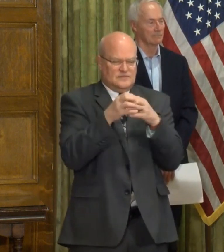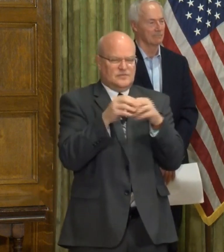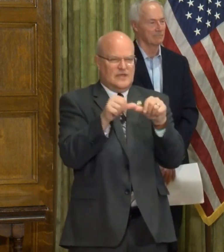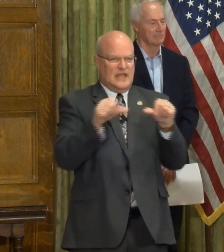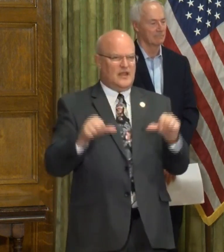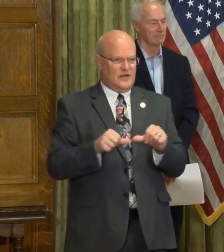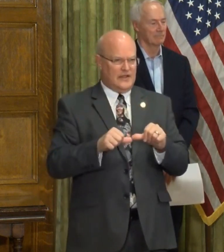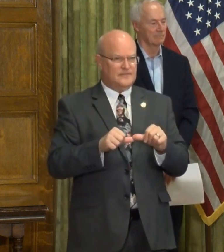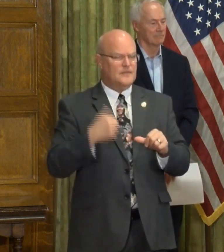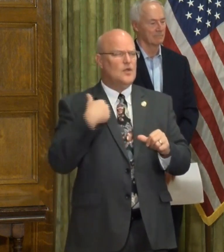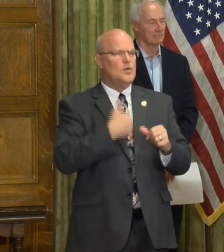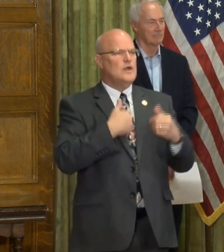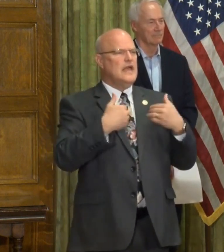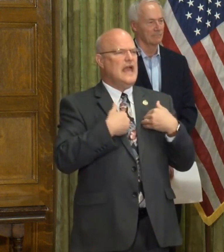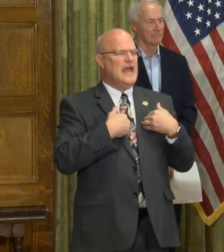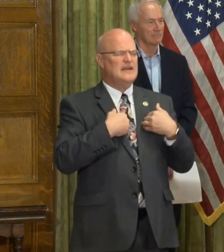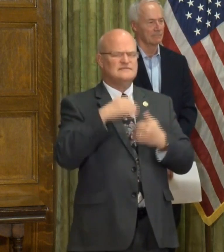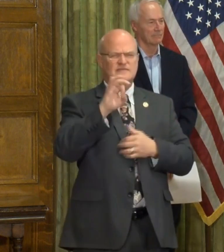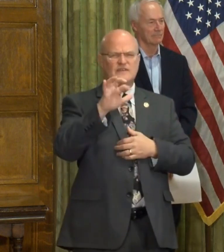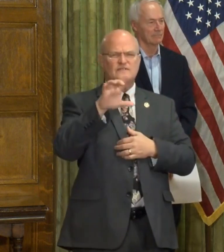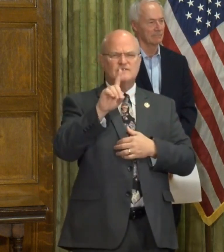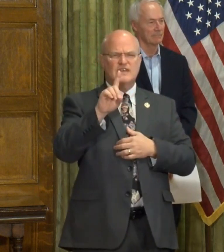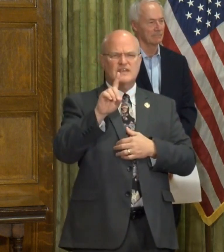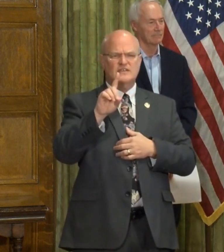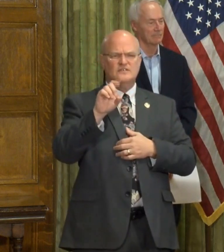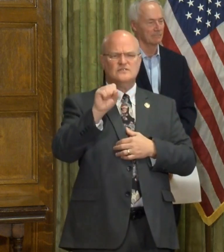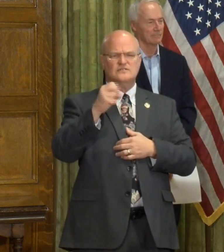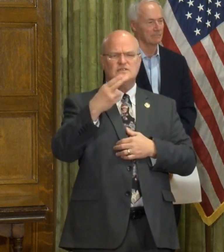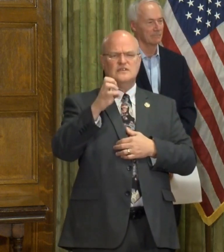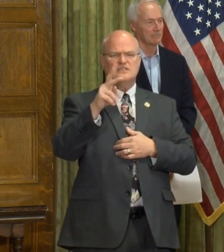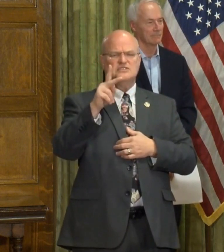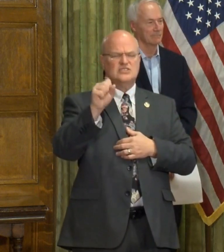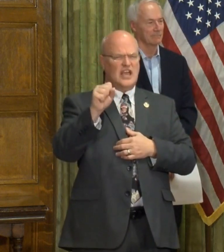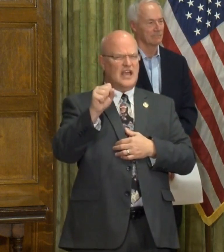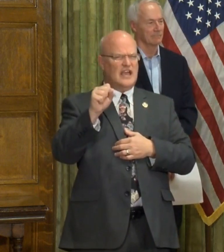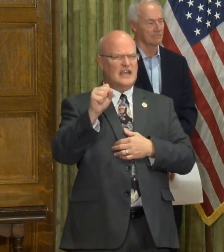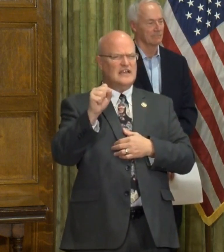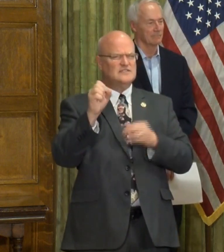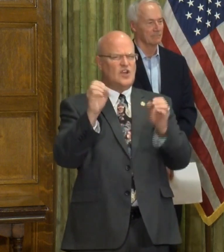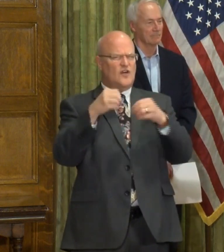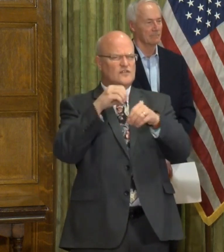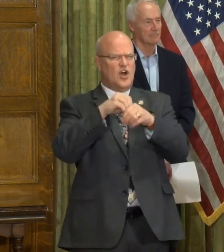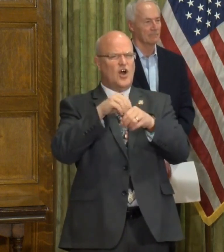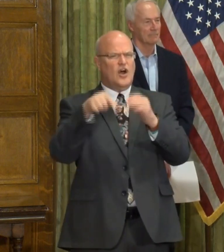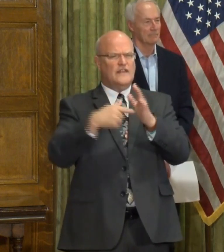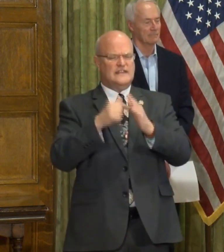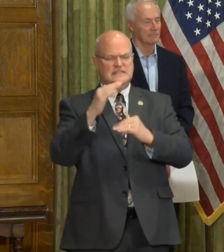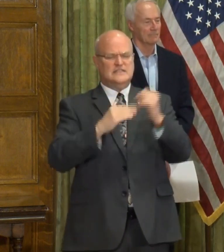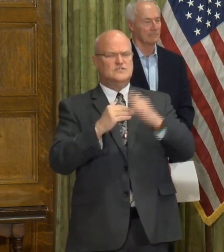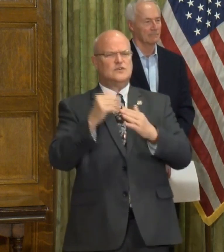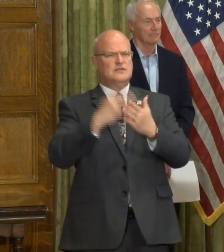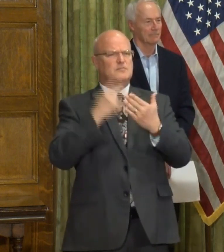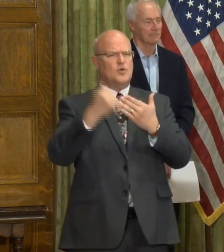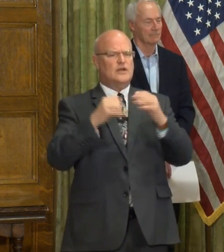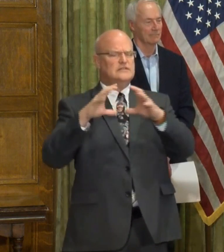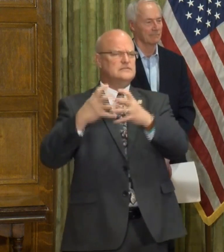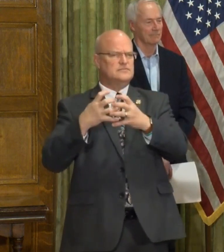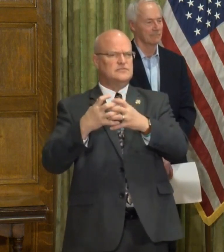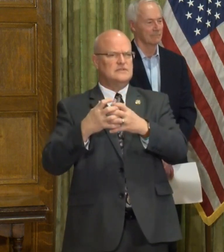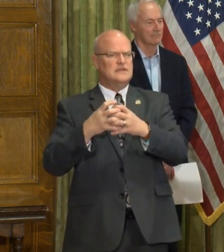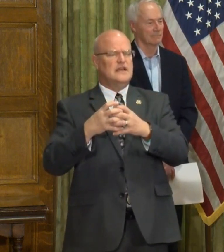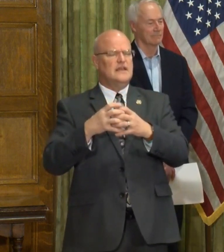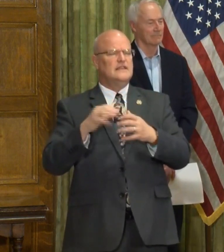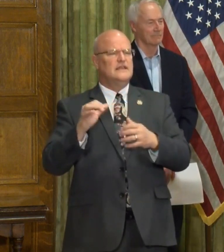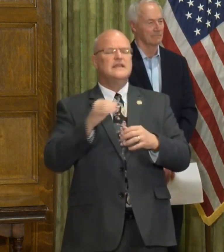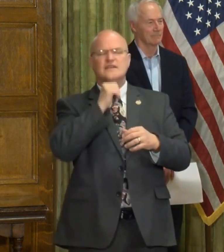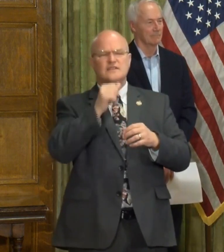enclosed area. There are field shacks or field offices on site of these construction projects.